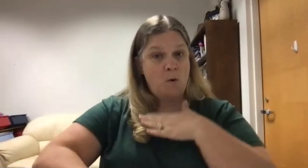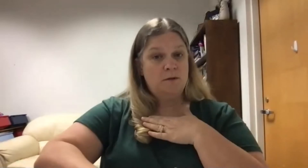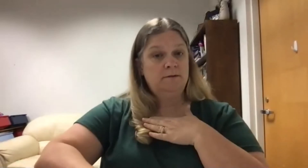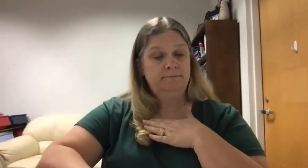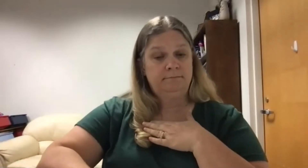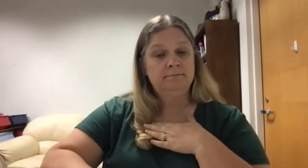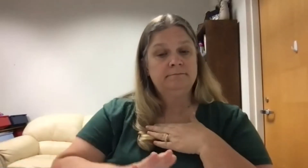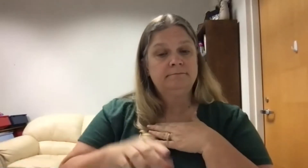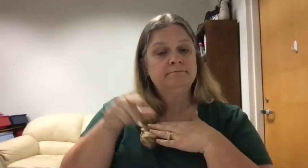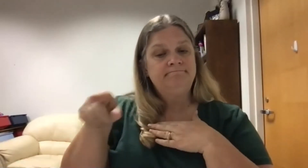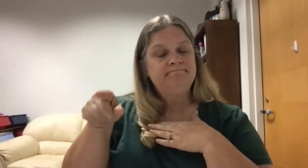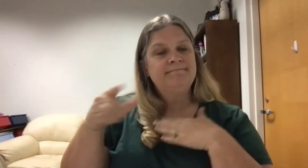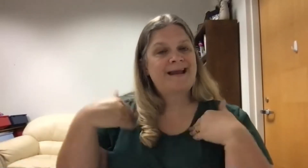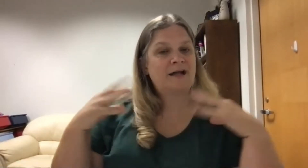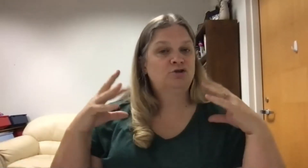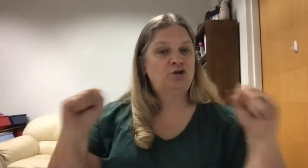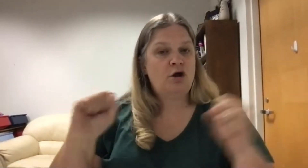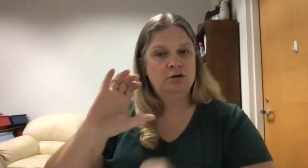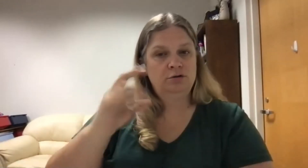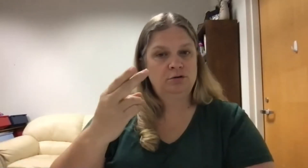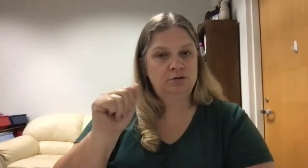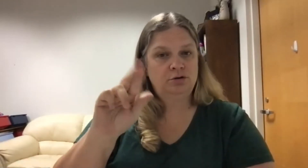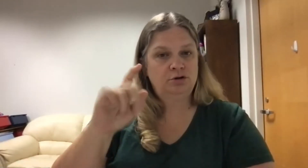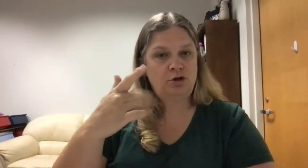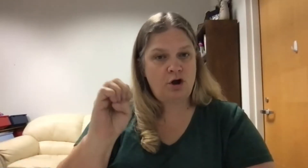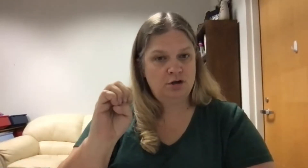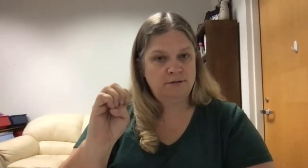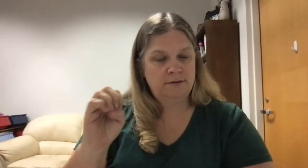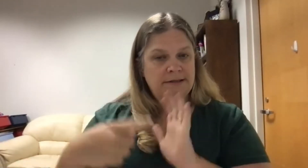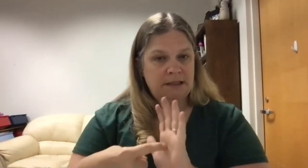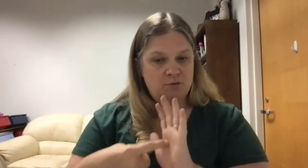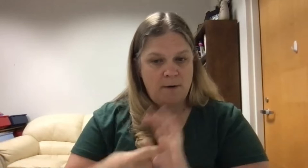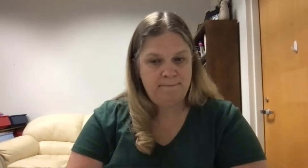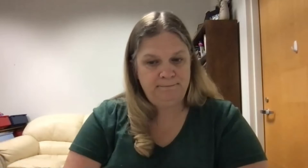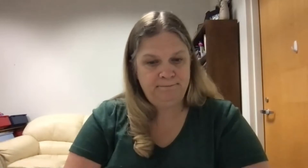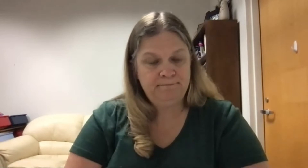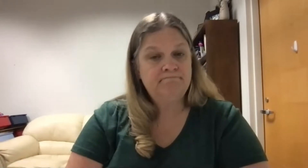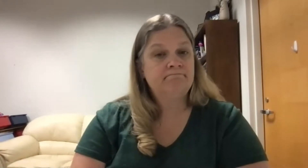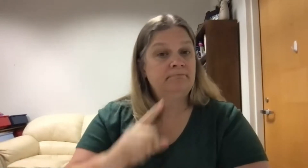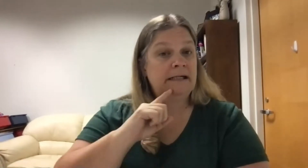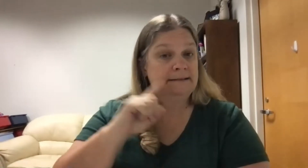So, when her son was born, he had charge syndrome.